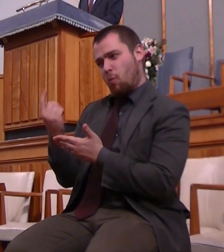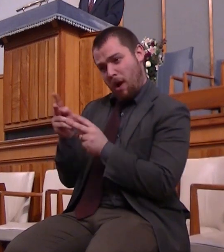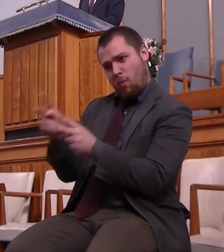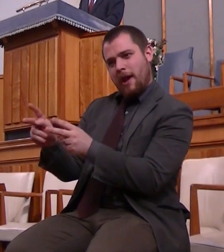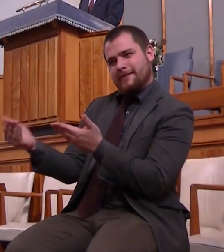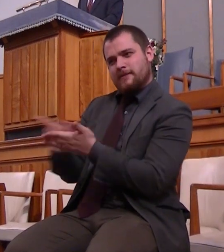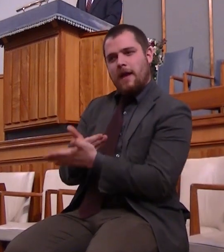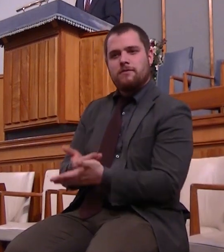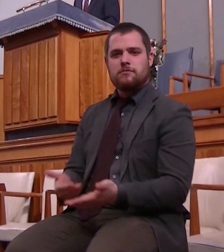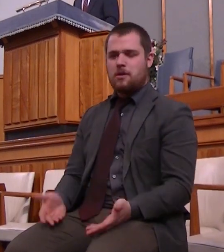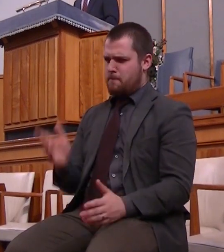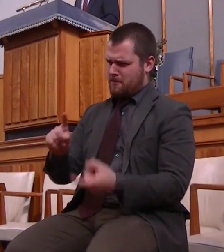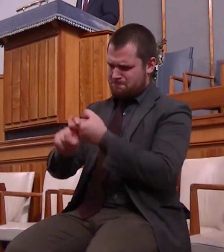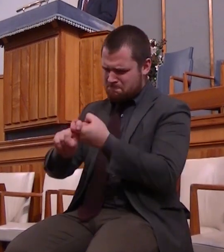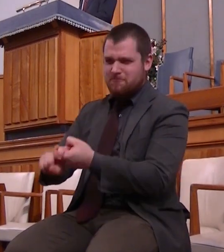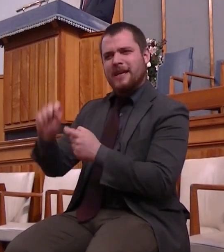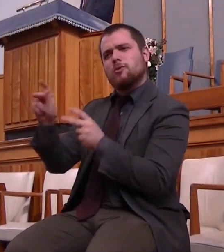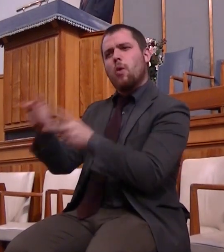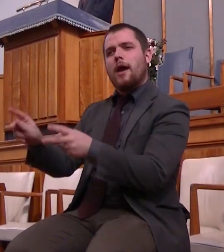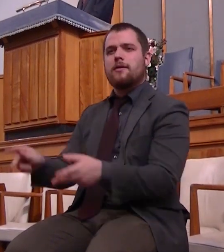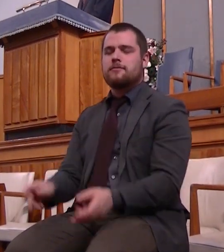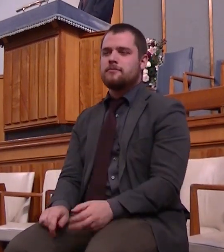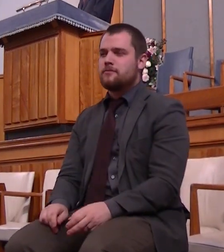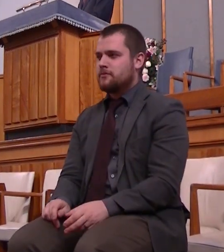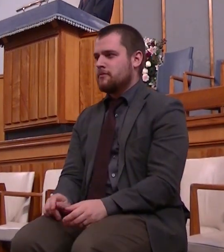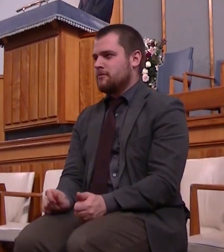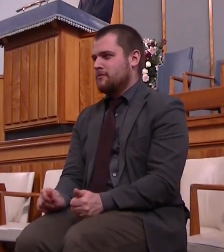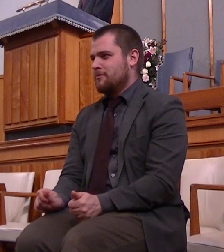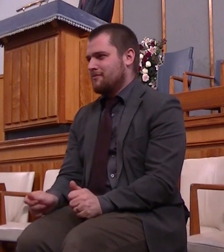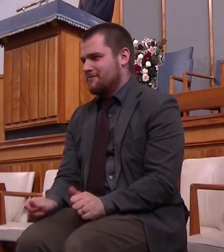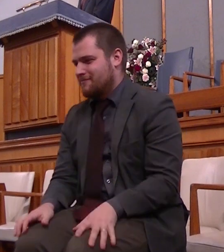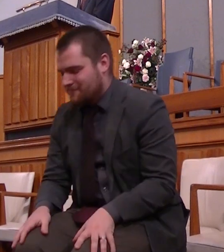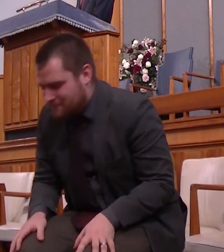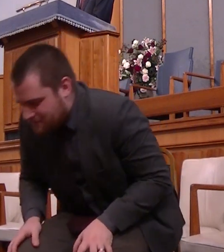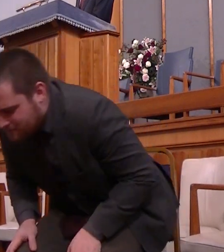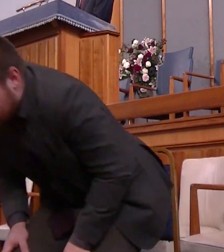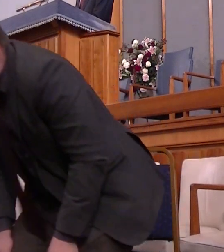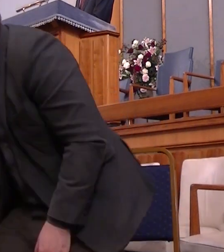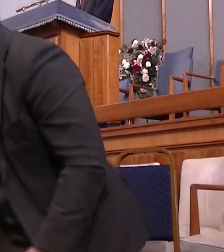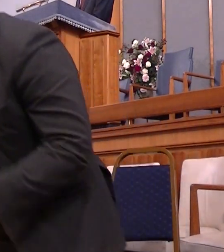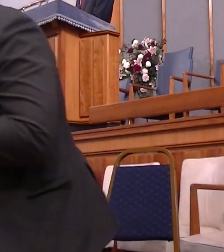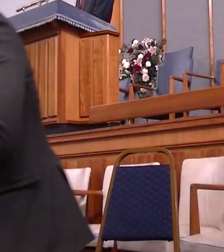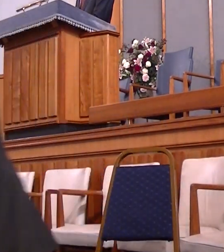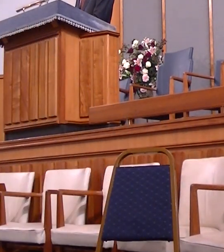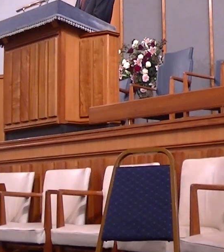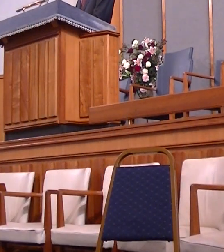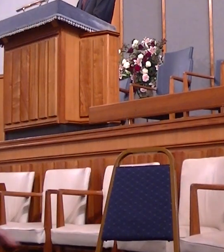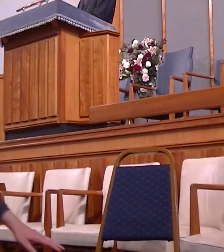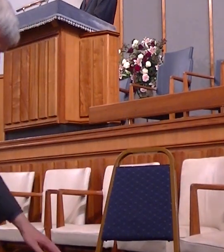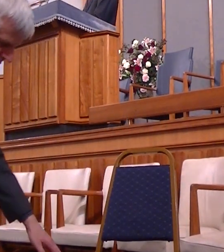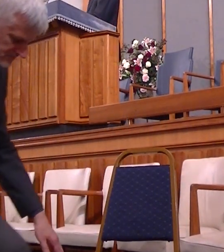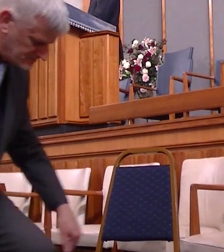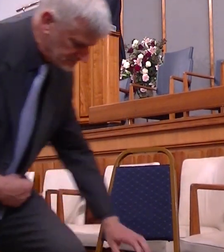All time is rushing on. Let me tell you that God's knowledge is a concerned knowledge. Now,